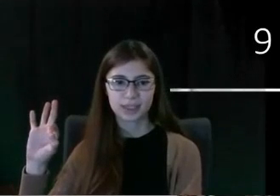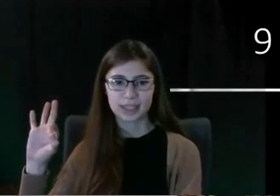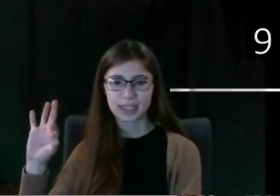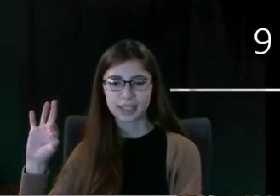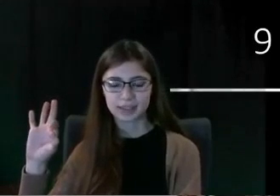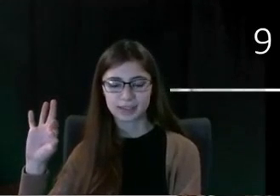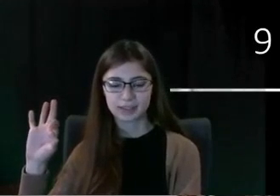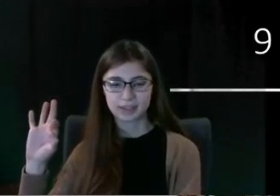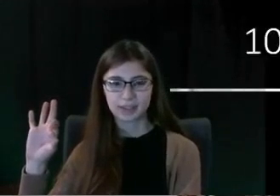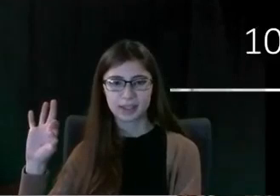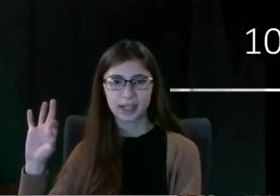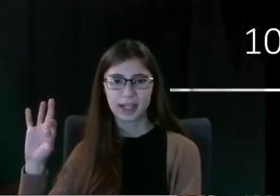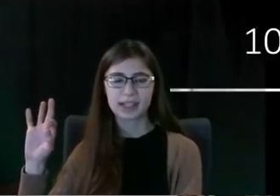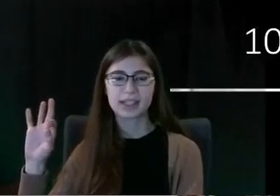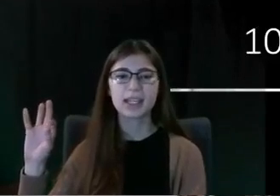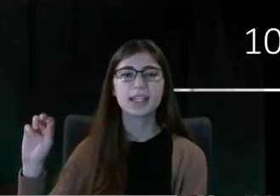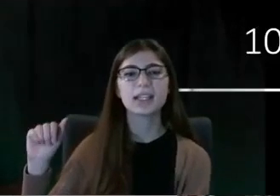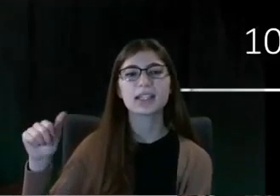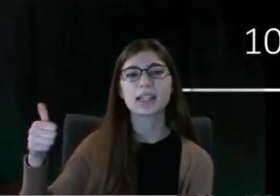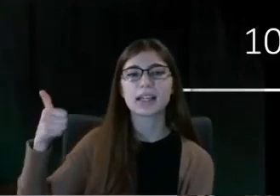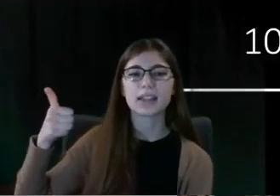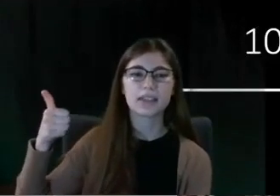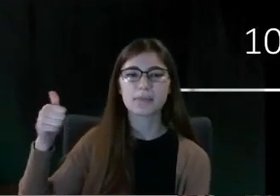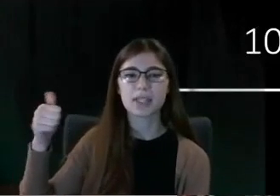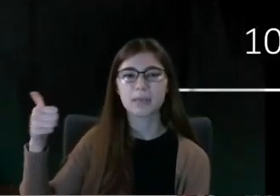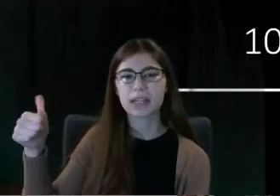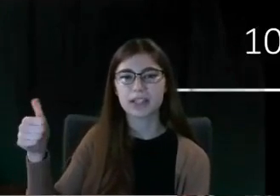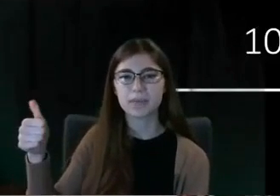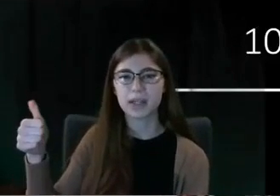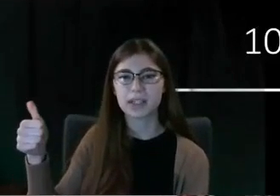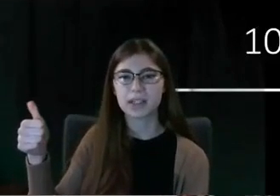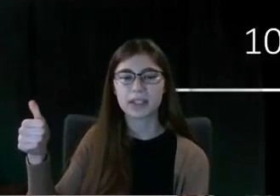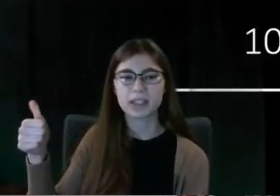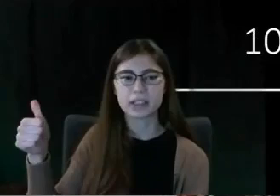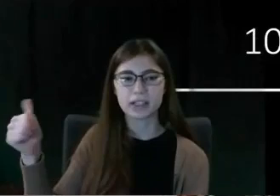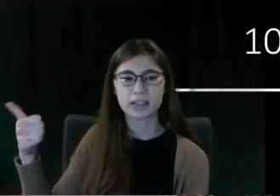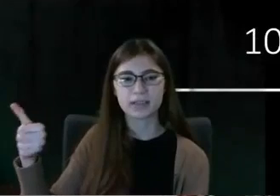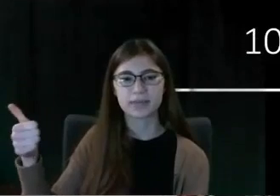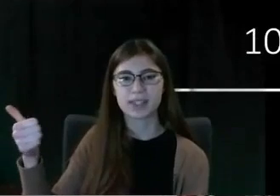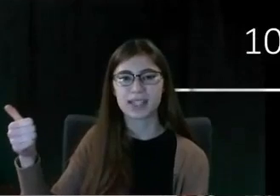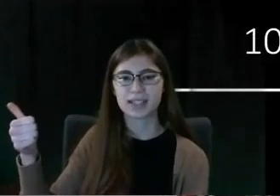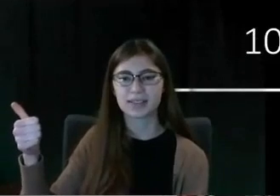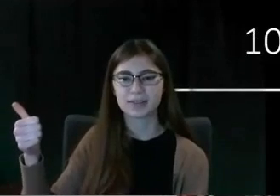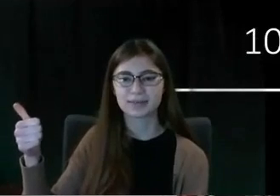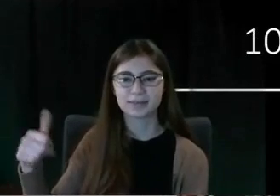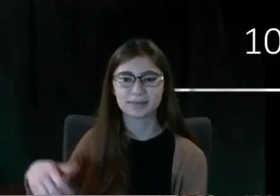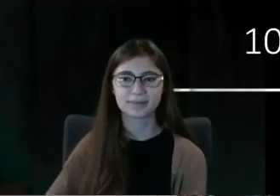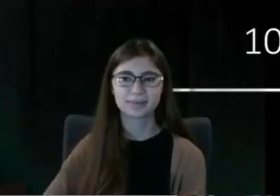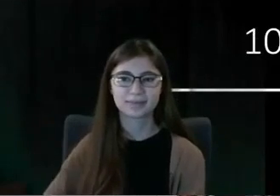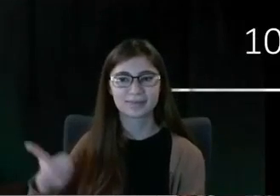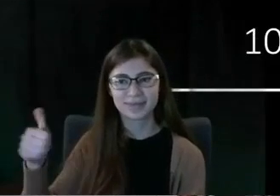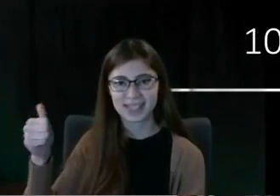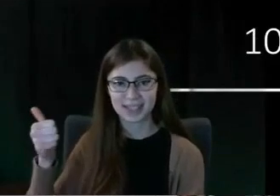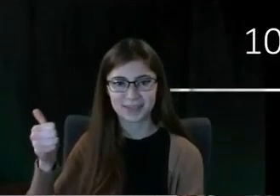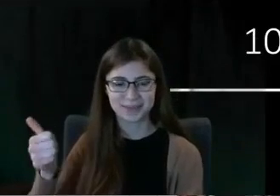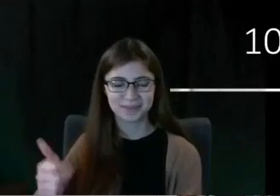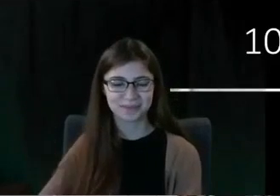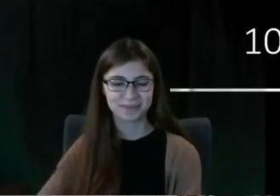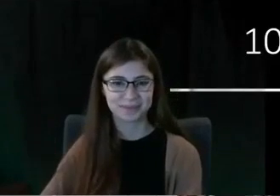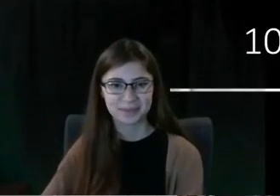Good. And 10 is a thumbs up hand shape and you give it a shake. 10. 10.